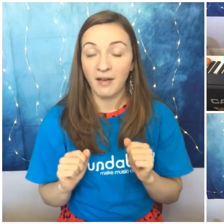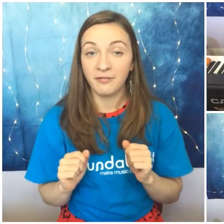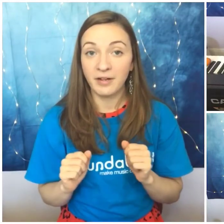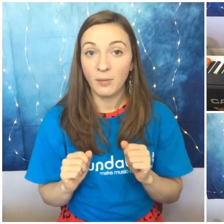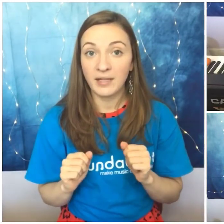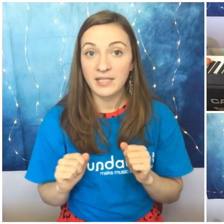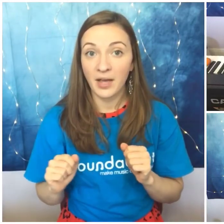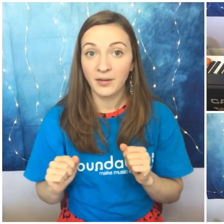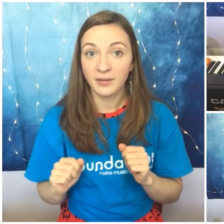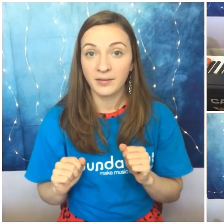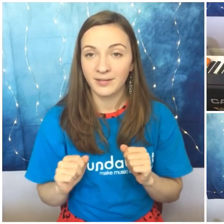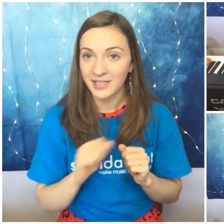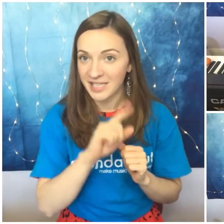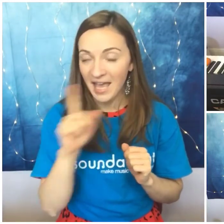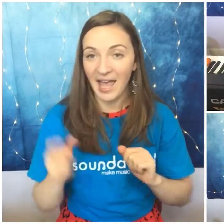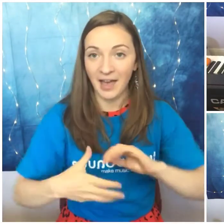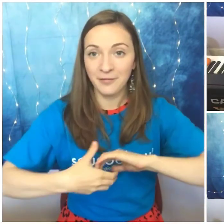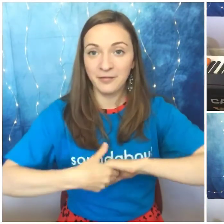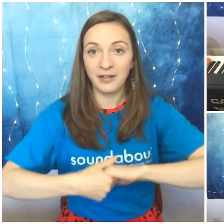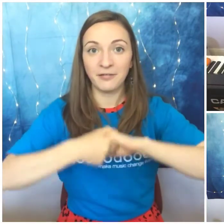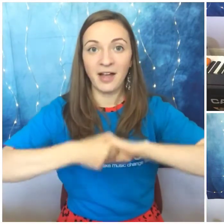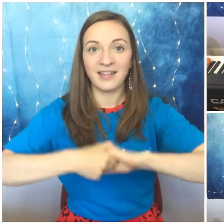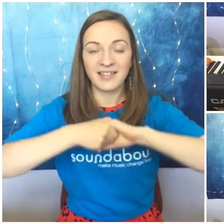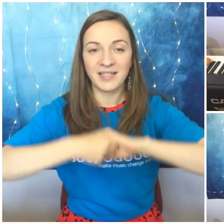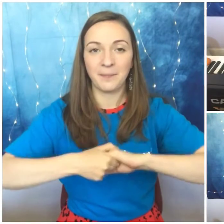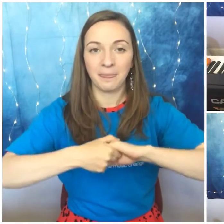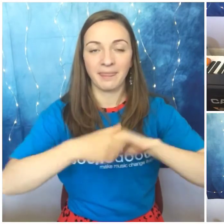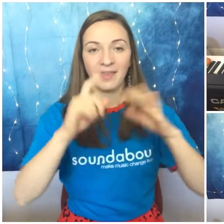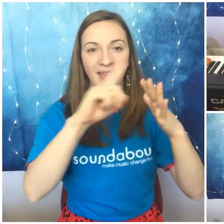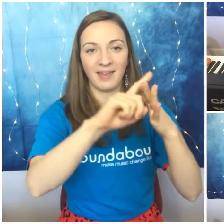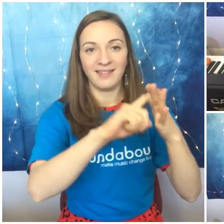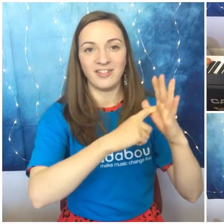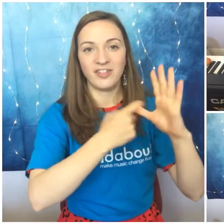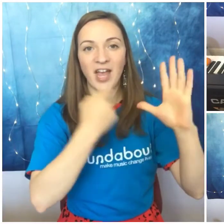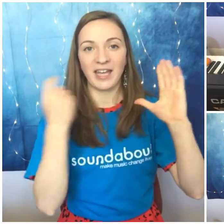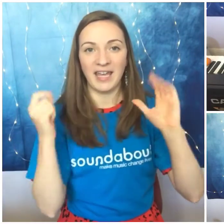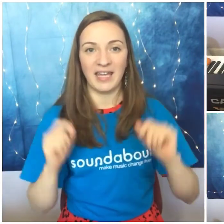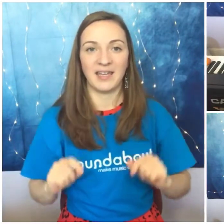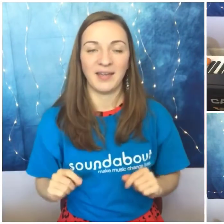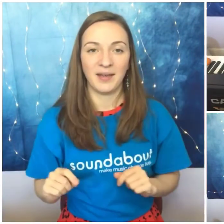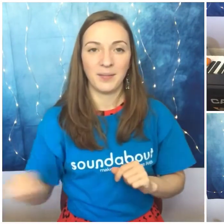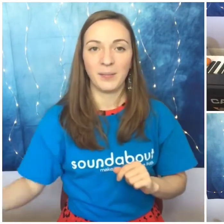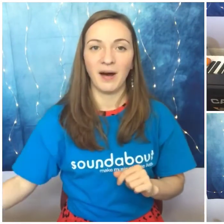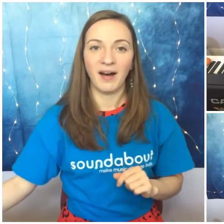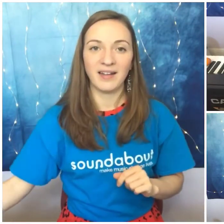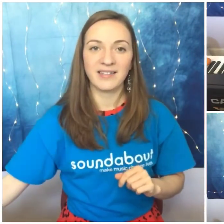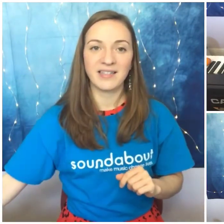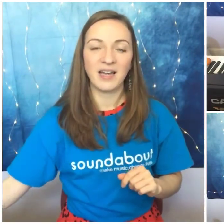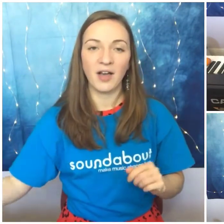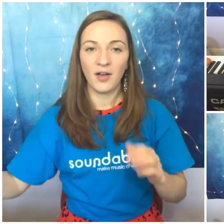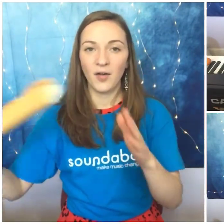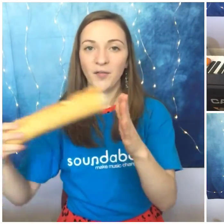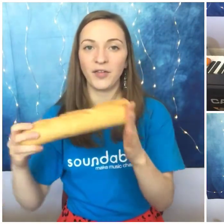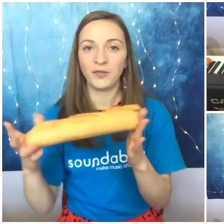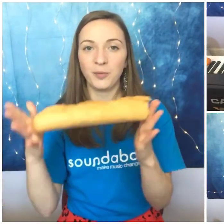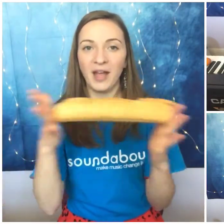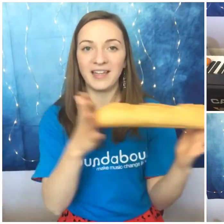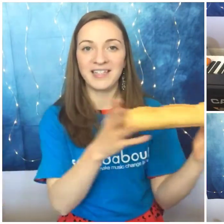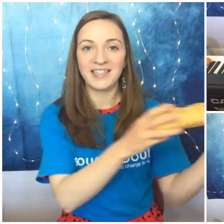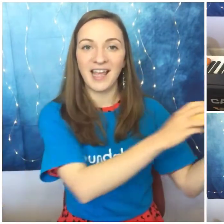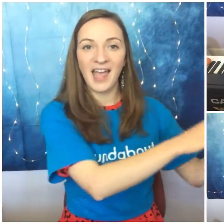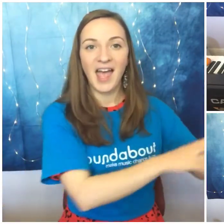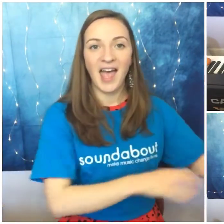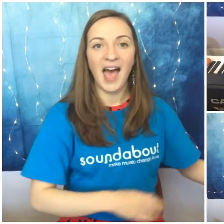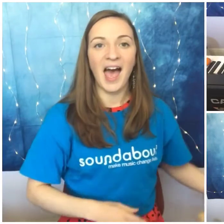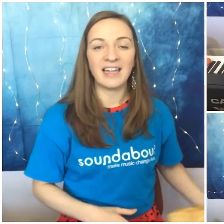Through every window, to every friend, Jackie passed loaves of